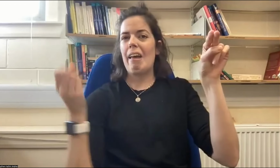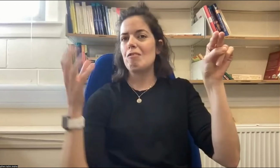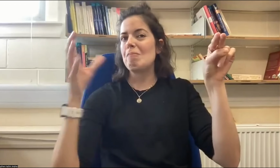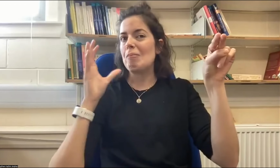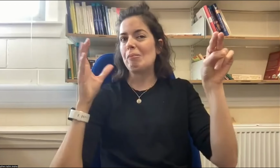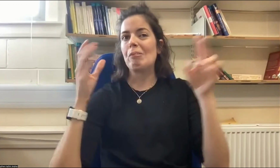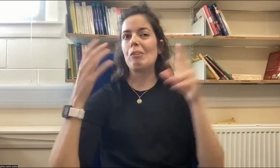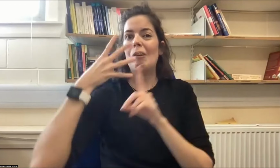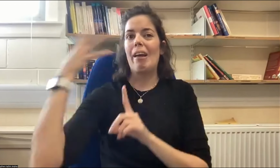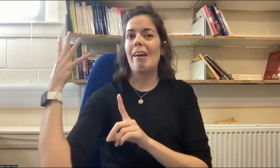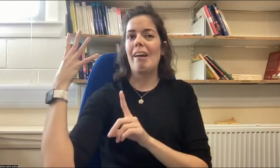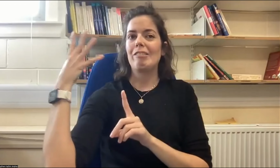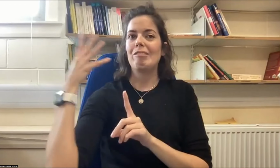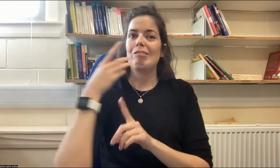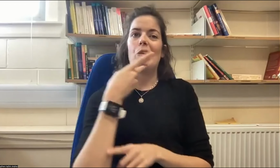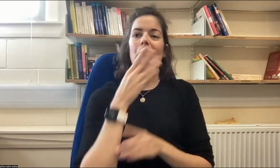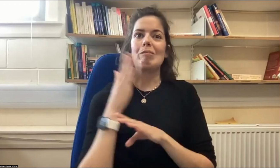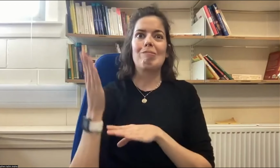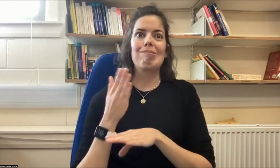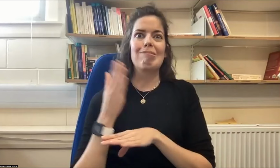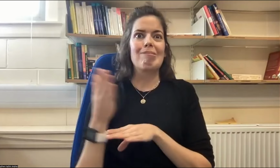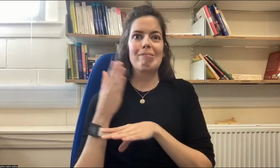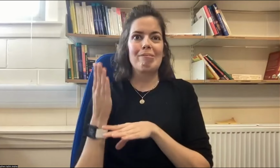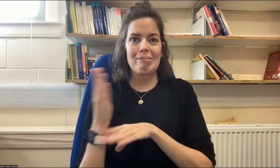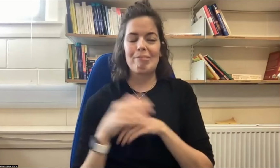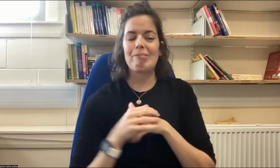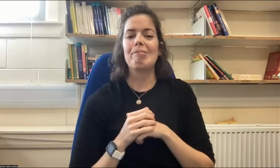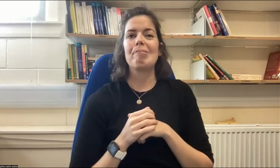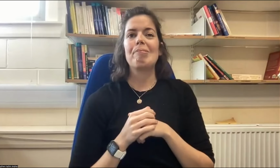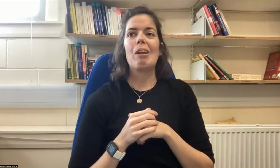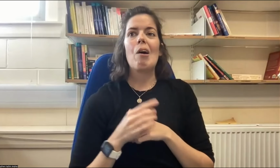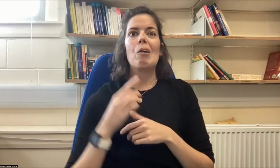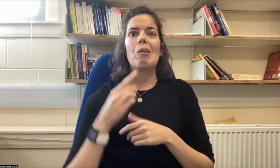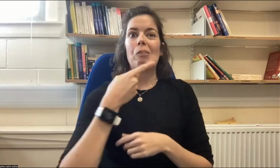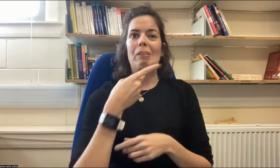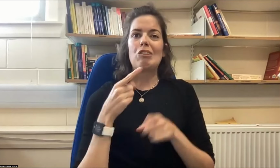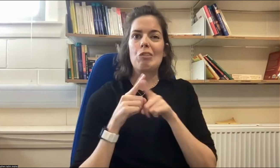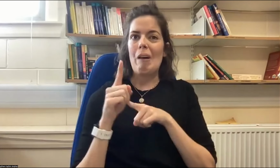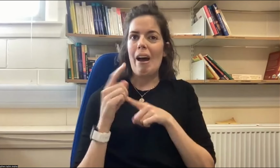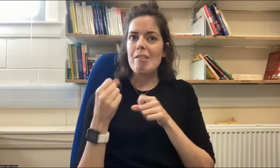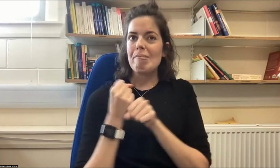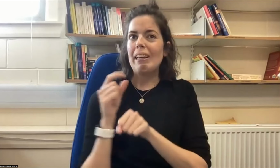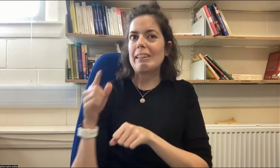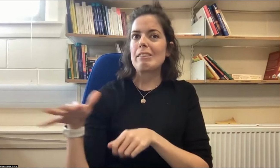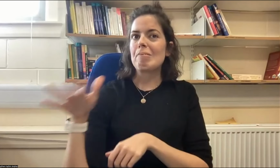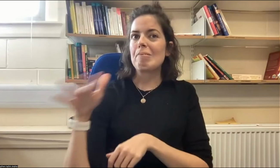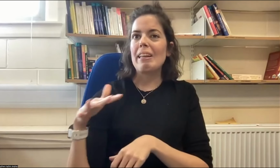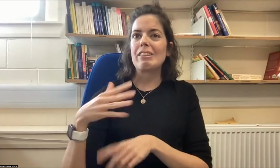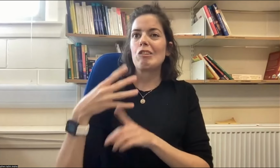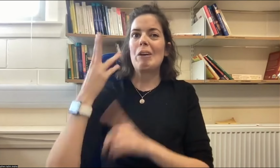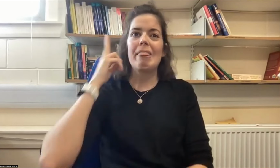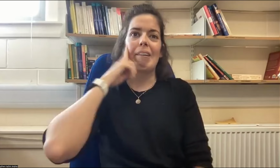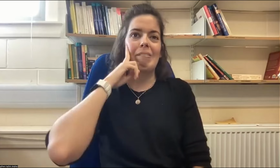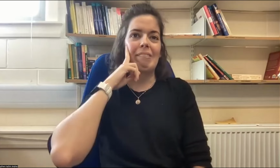planned. And just next to our flat, there's a queer pub, and we go there regularly. And so